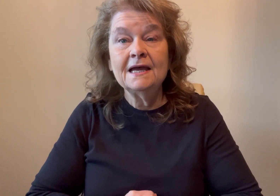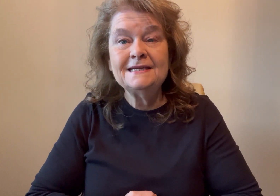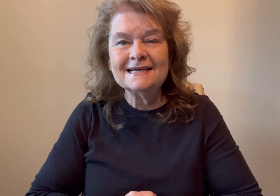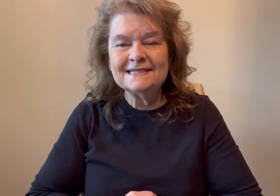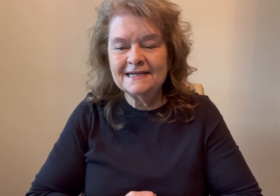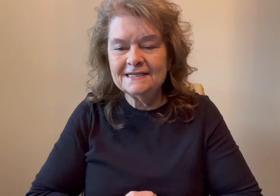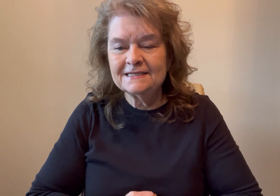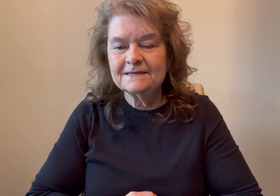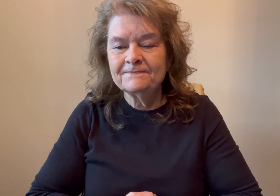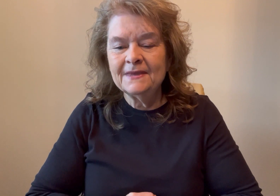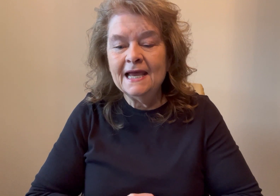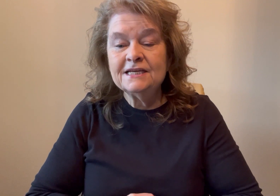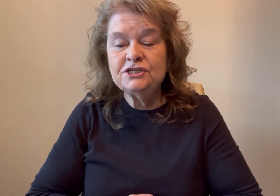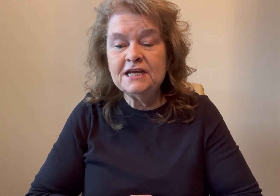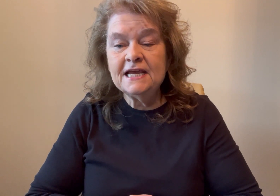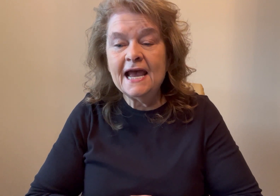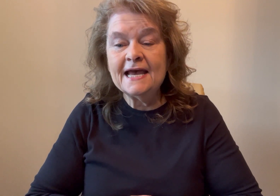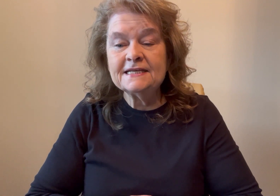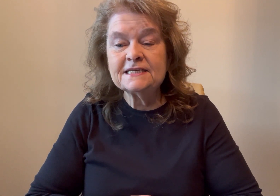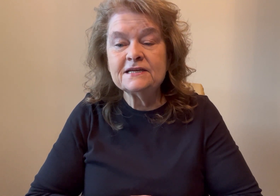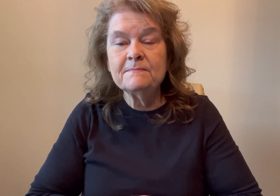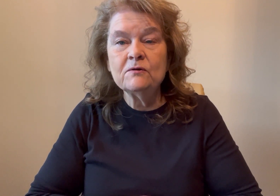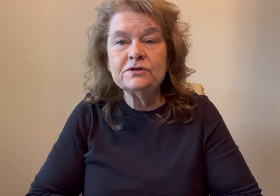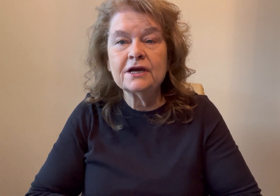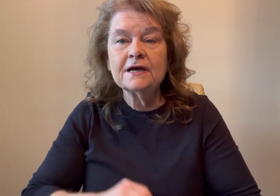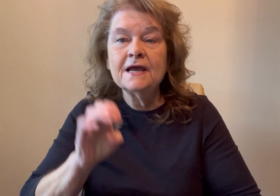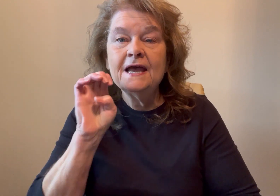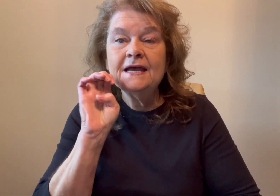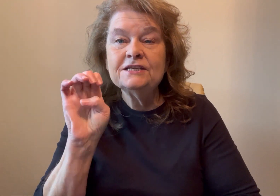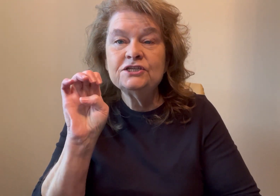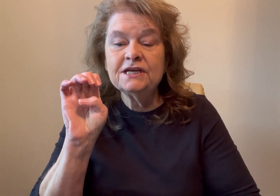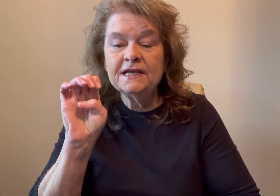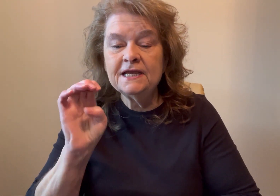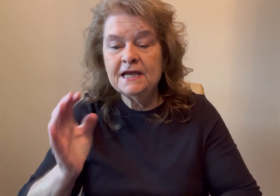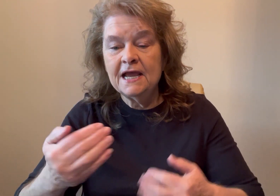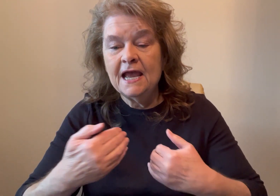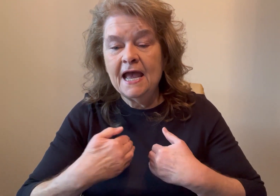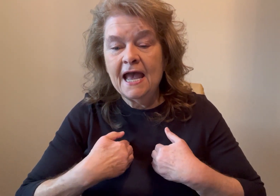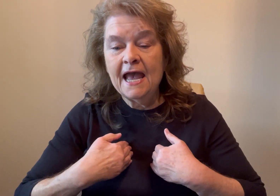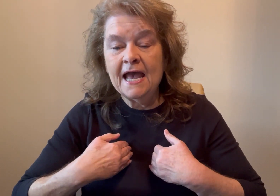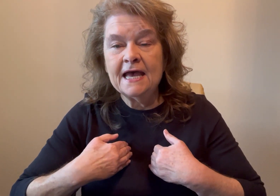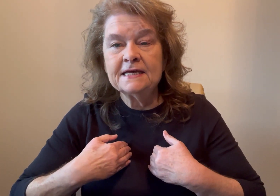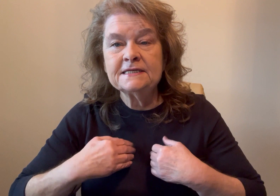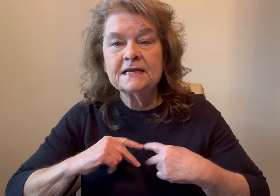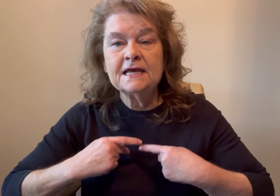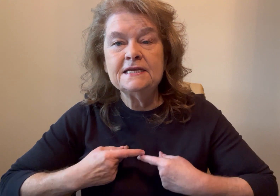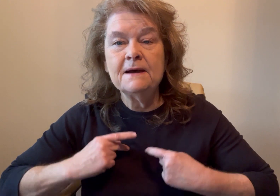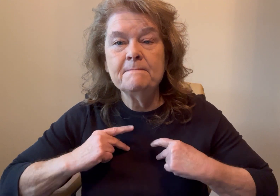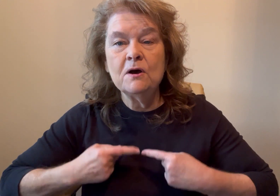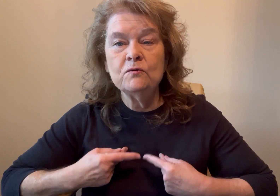Next sentence, she has pneumonia. She has